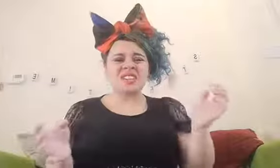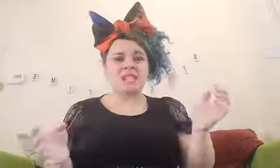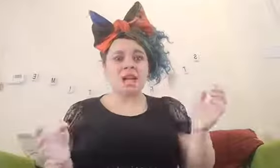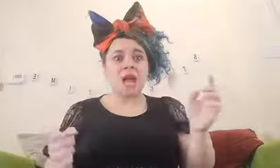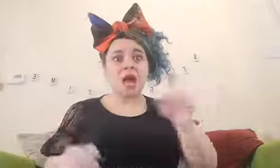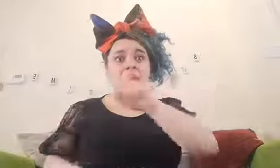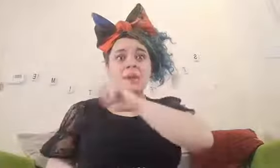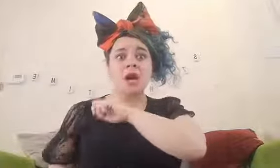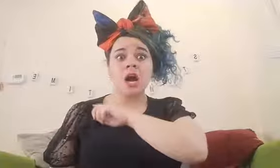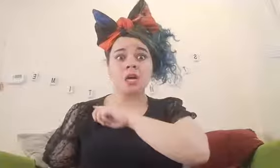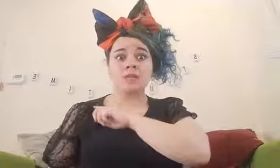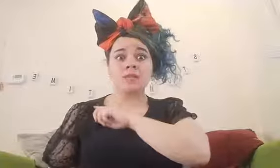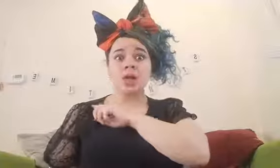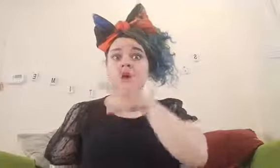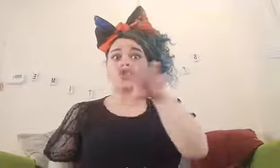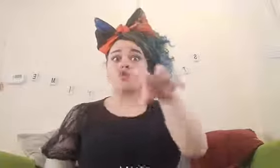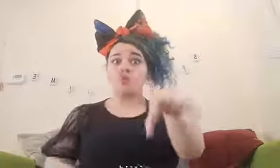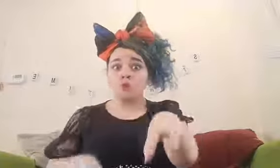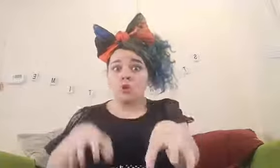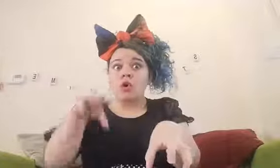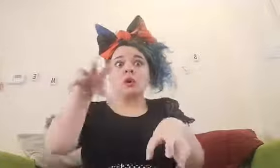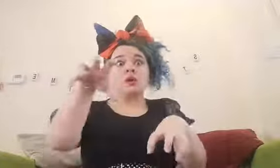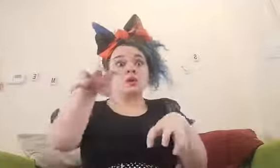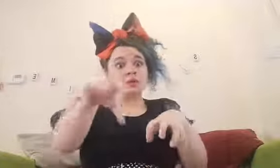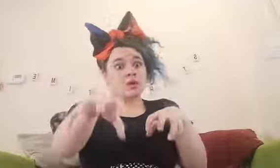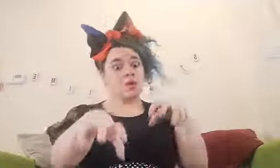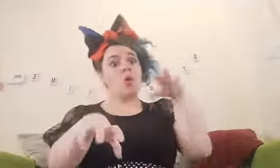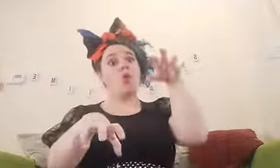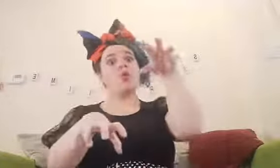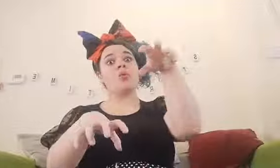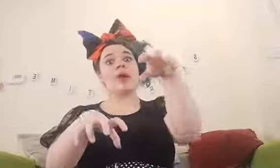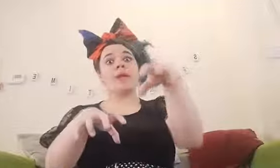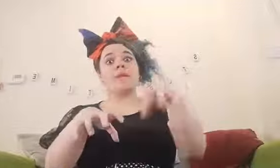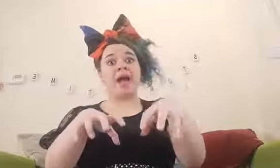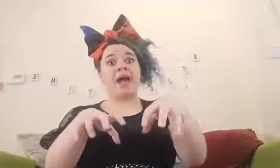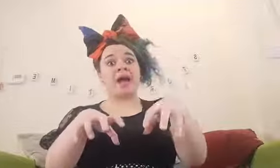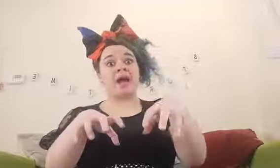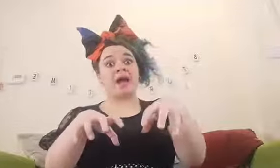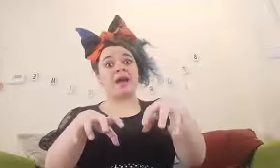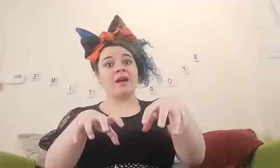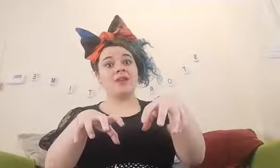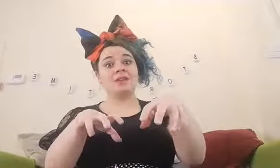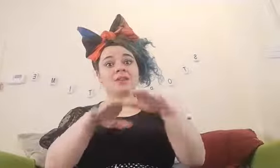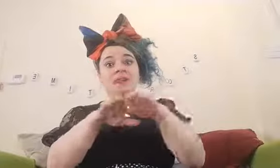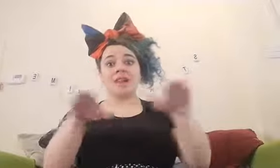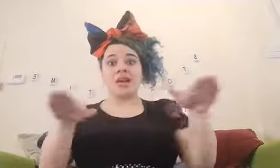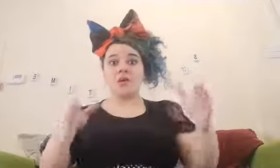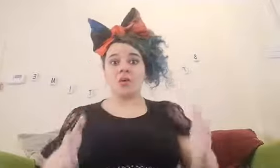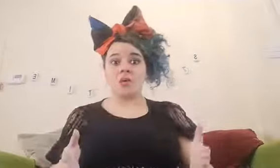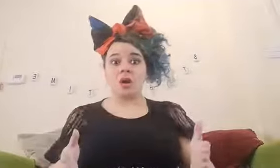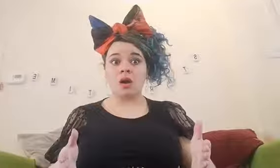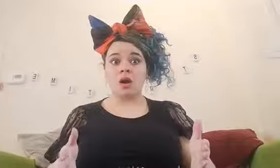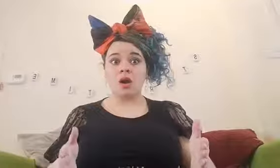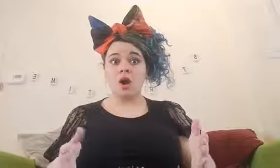dirty because you walked all the way back to the table on